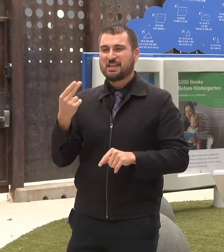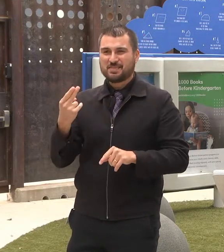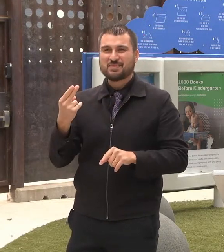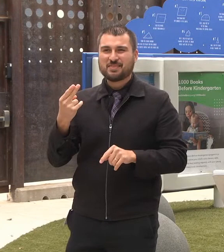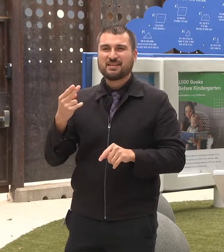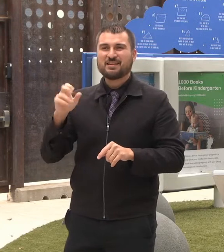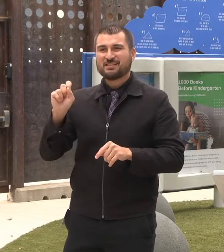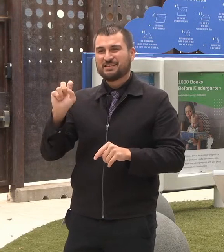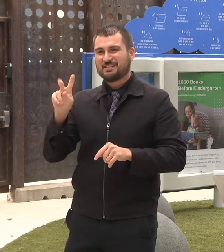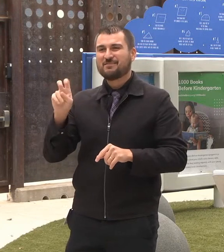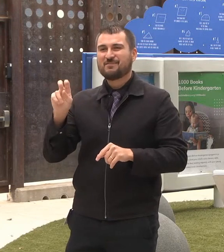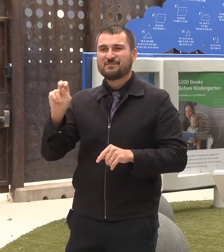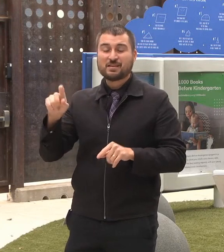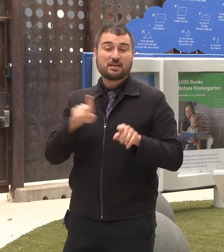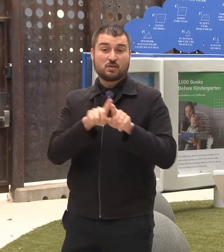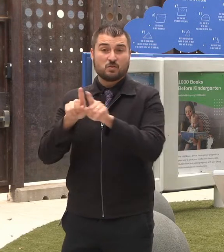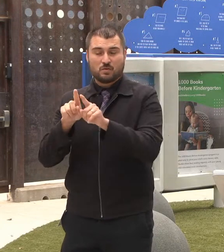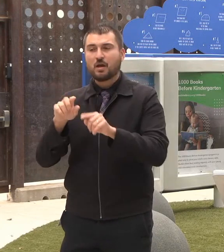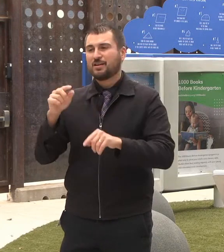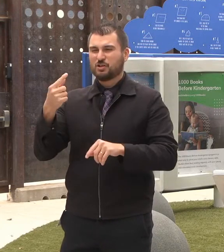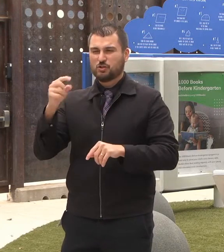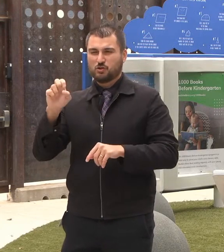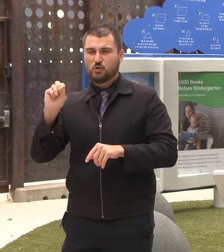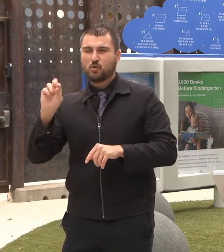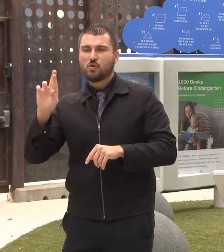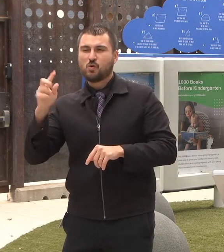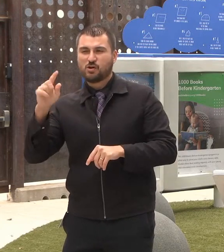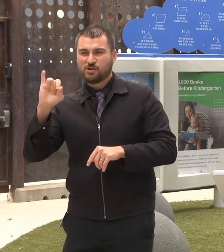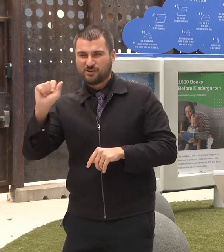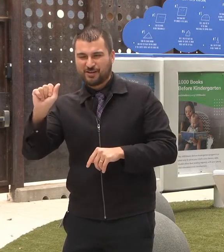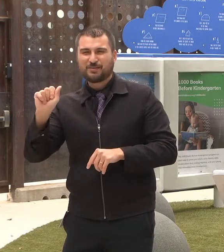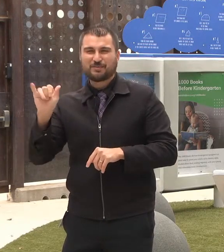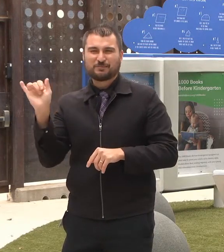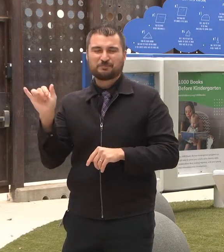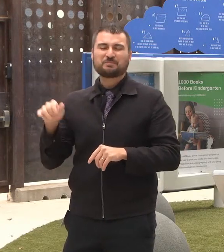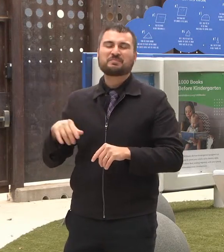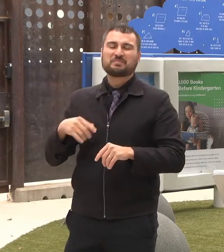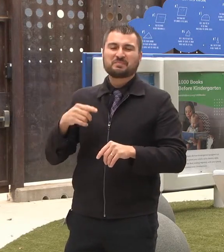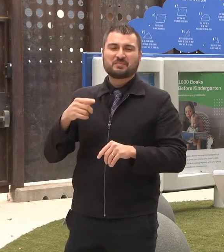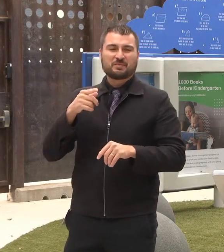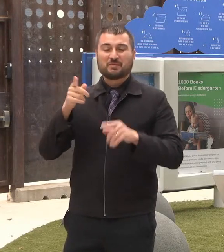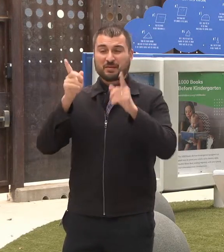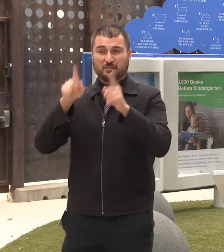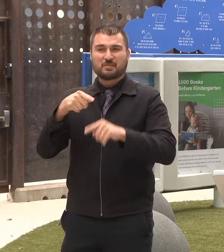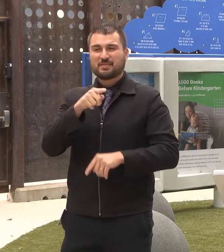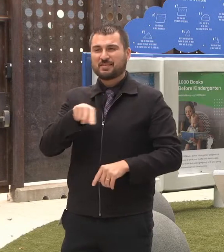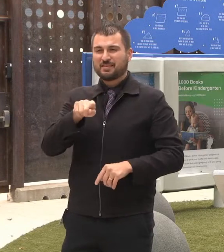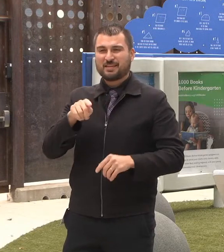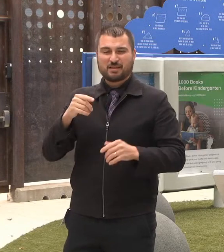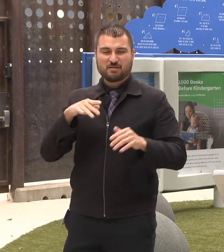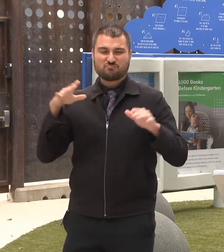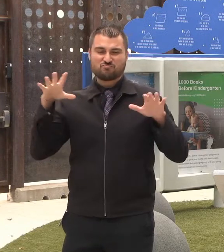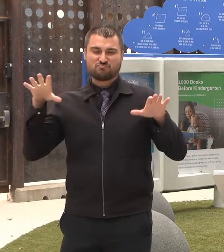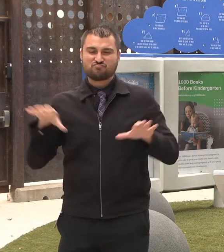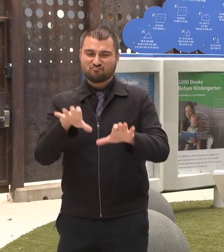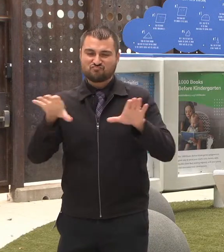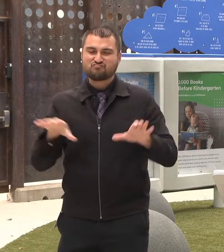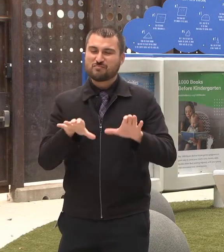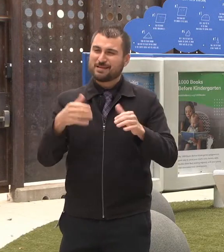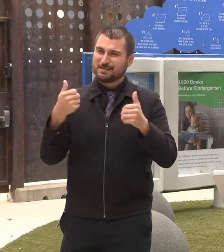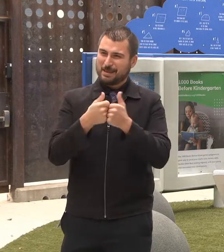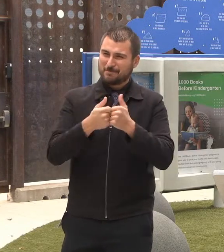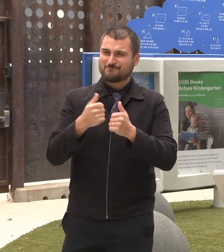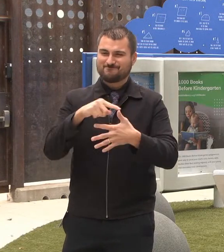instruments, collaborative games that incorporate the 5 STEM learning skills.